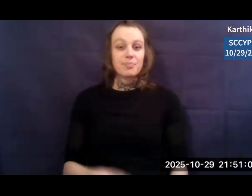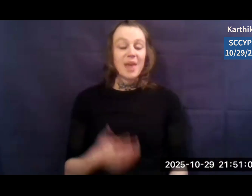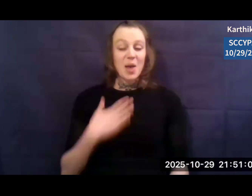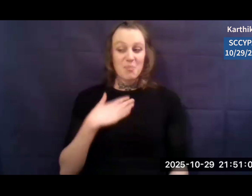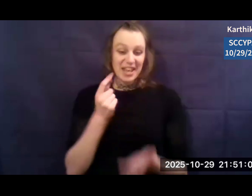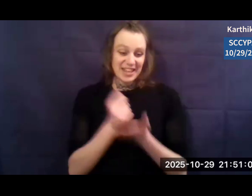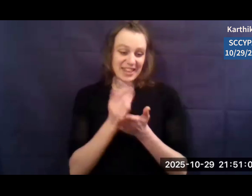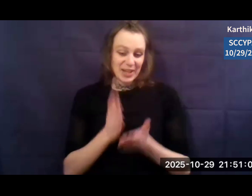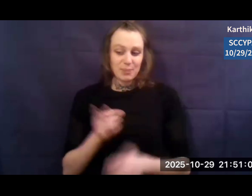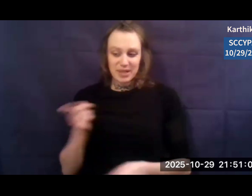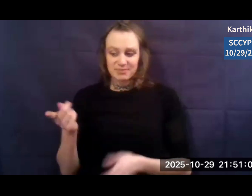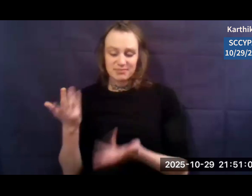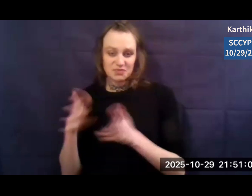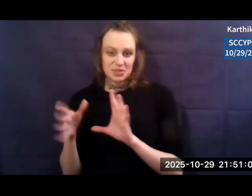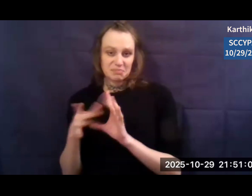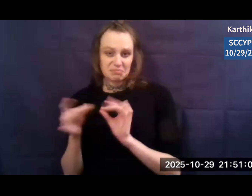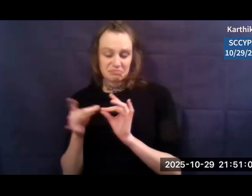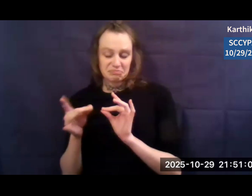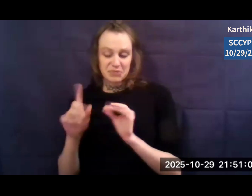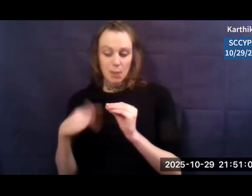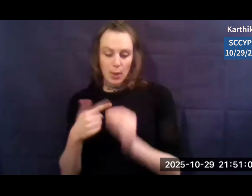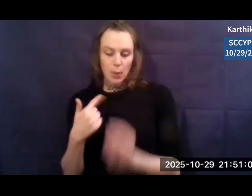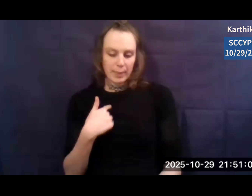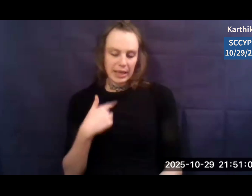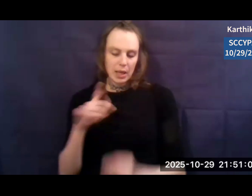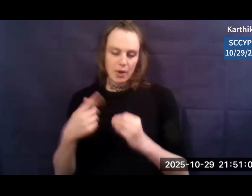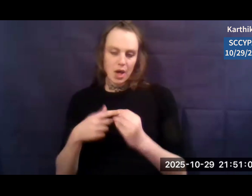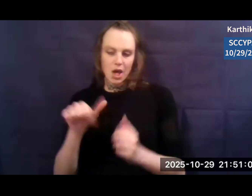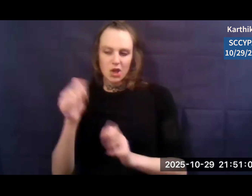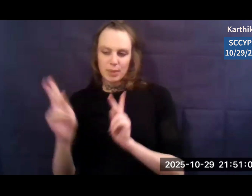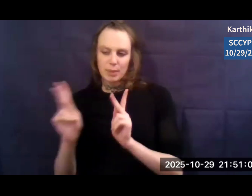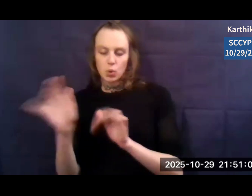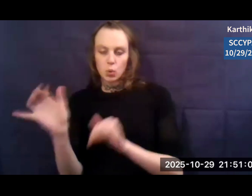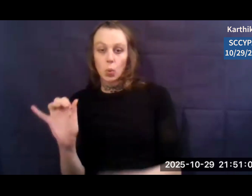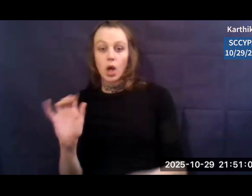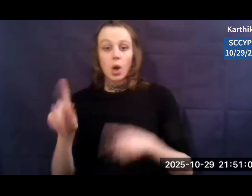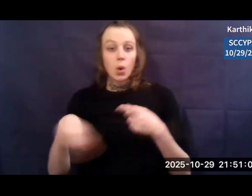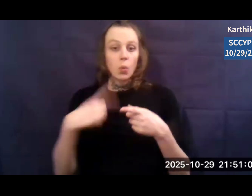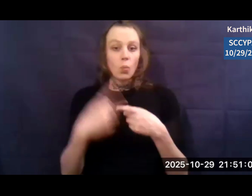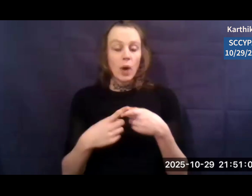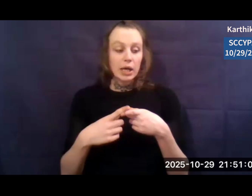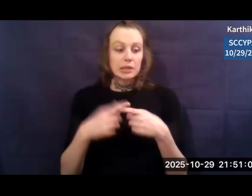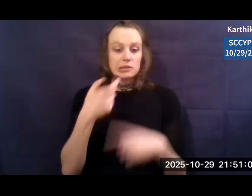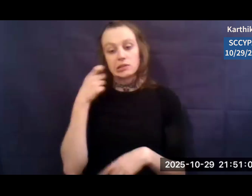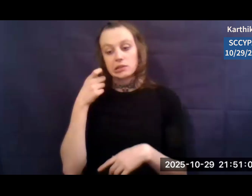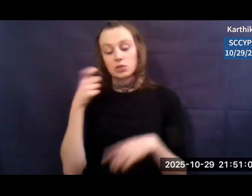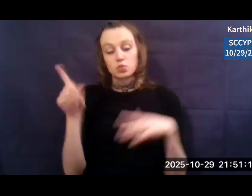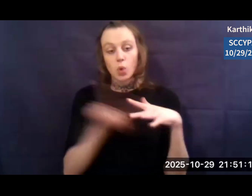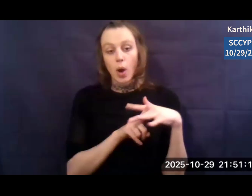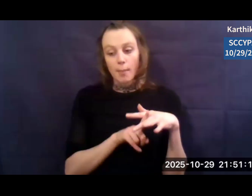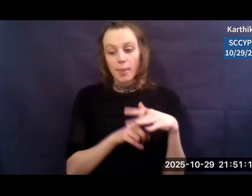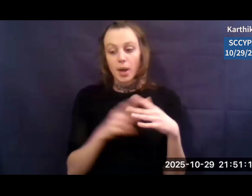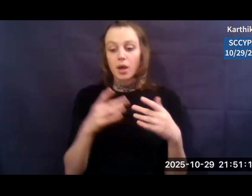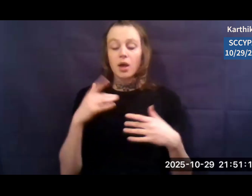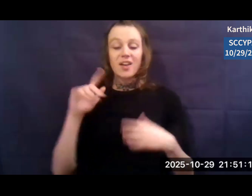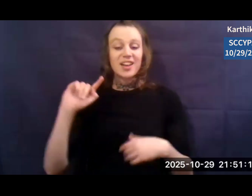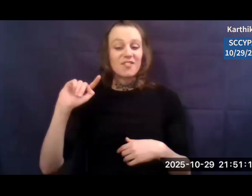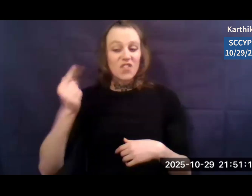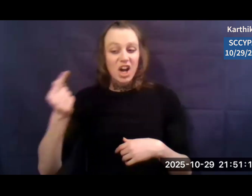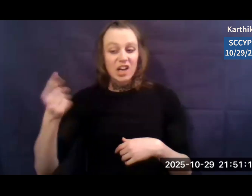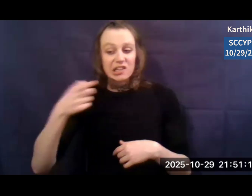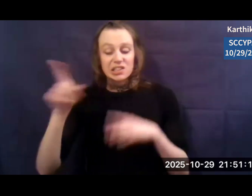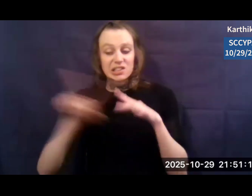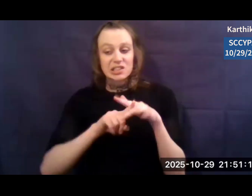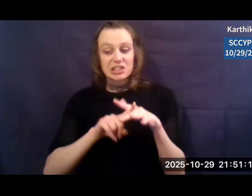my therapist like even say this not only about myself but about other people. Like when addiction comes, it usually comes as a friend. And